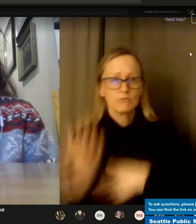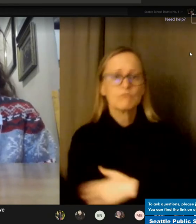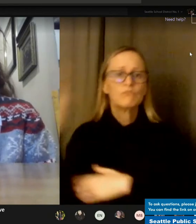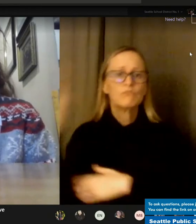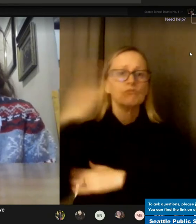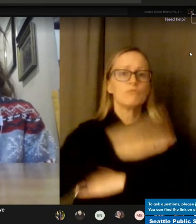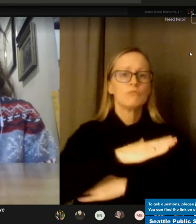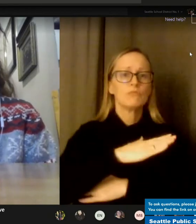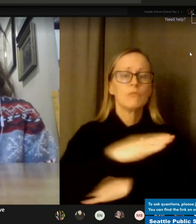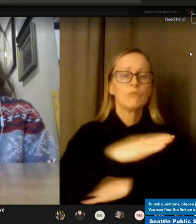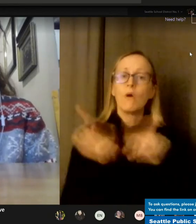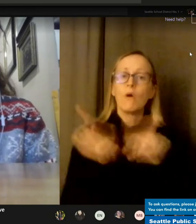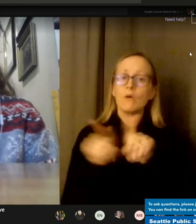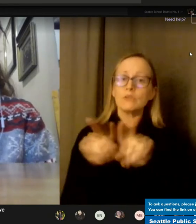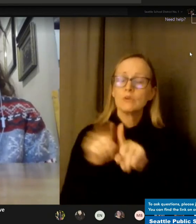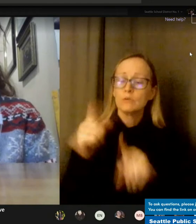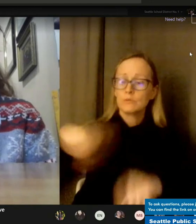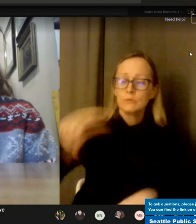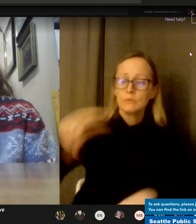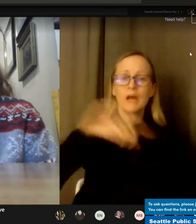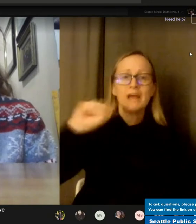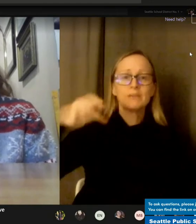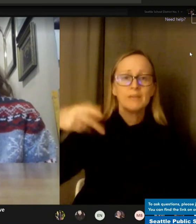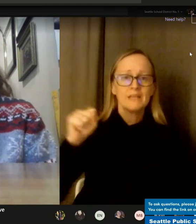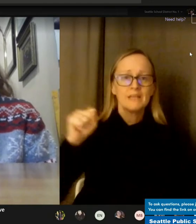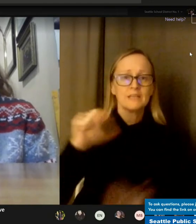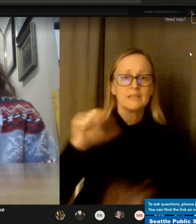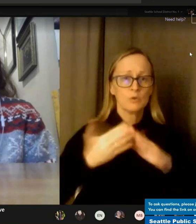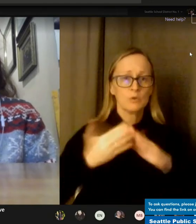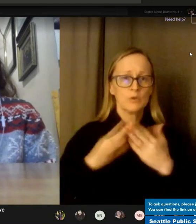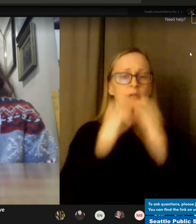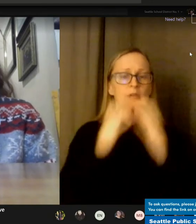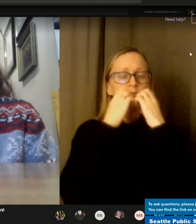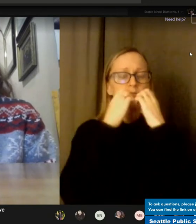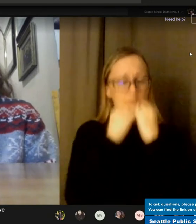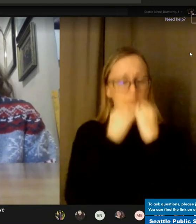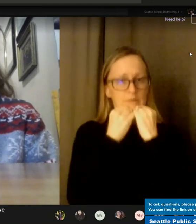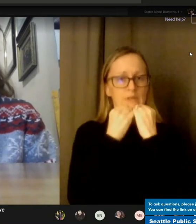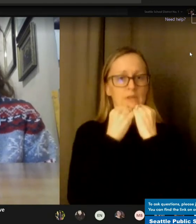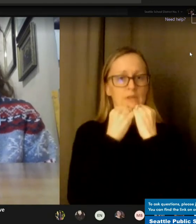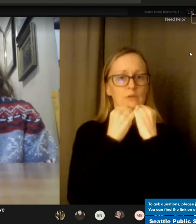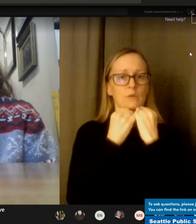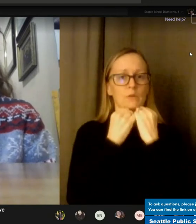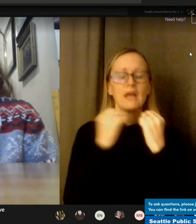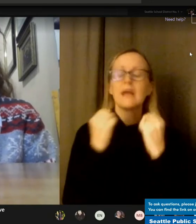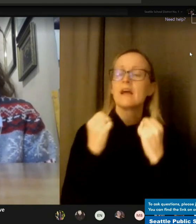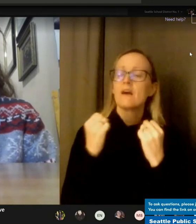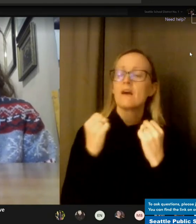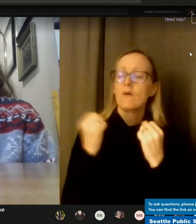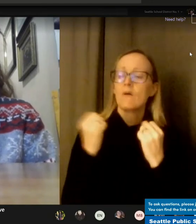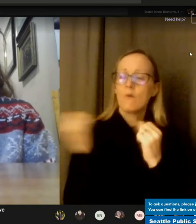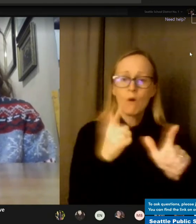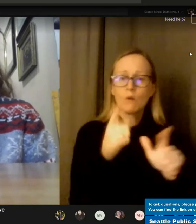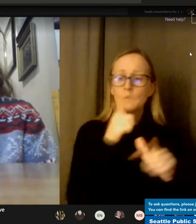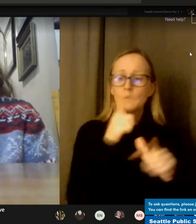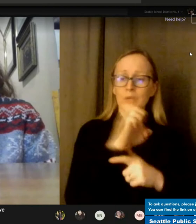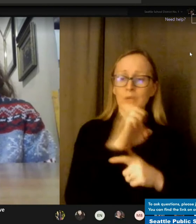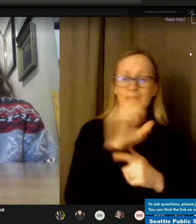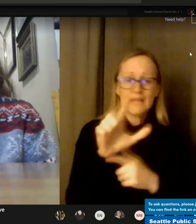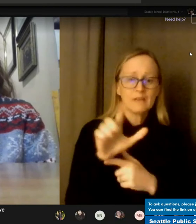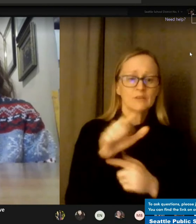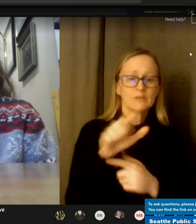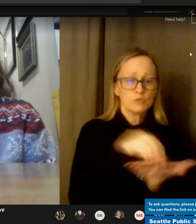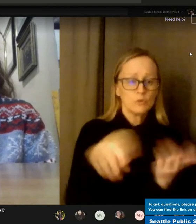SPS community value the contributions and leverage the assets ELs and their multilingual families